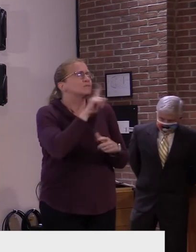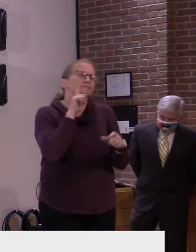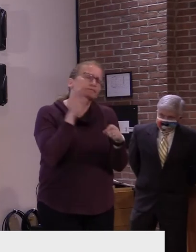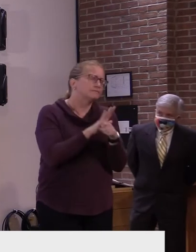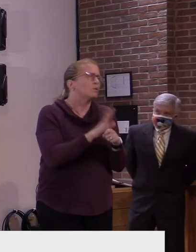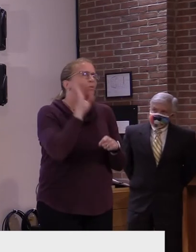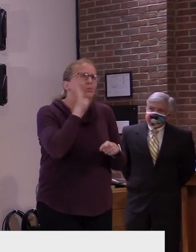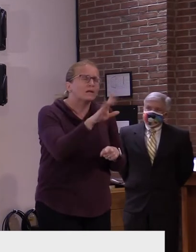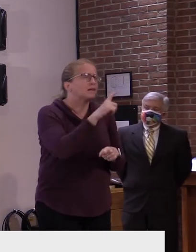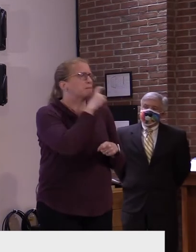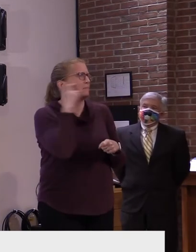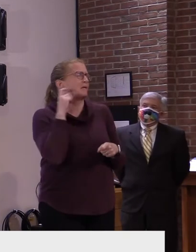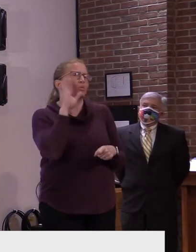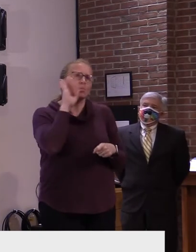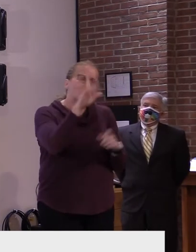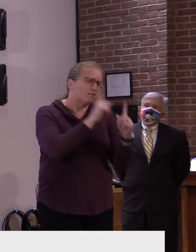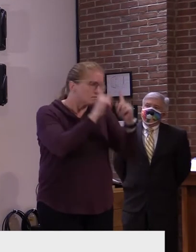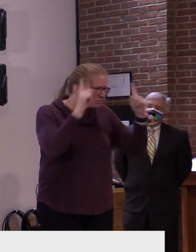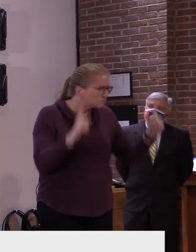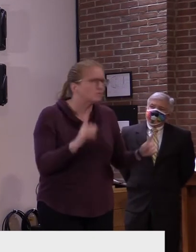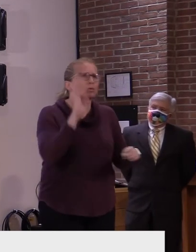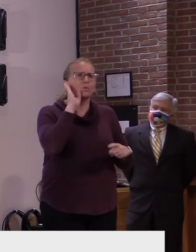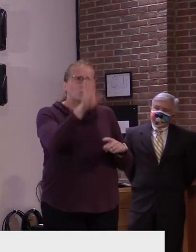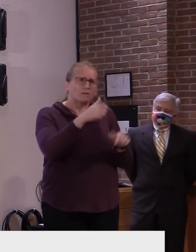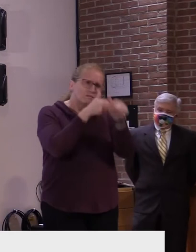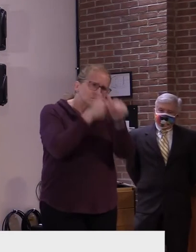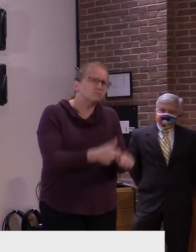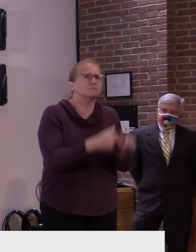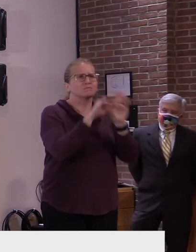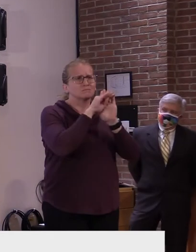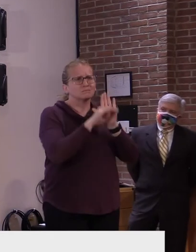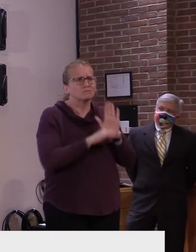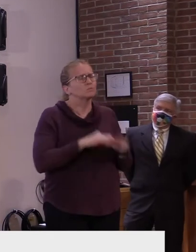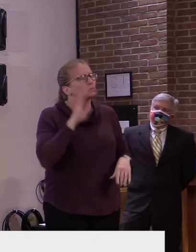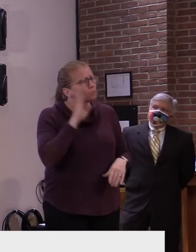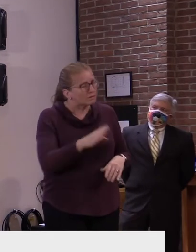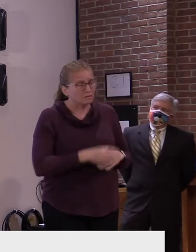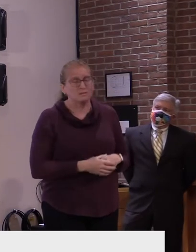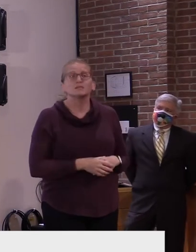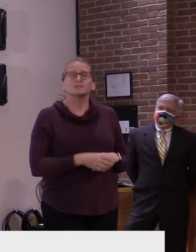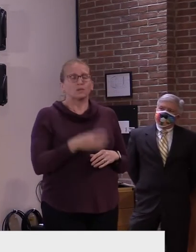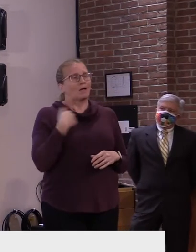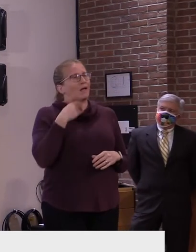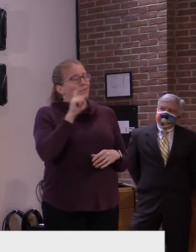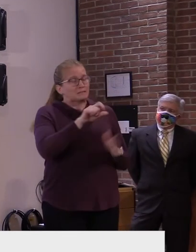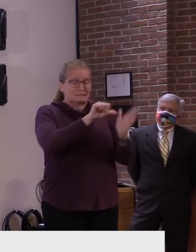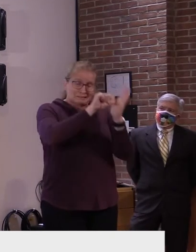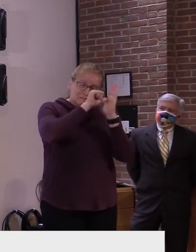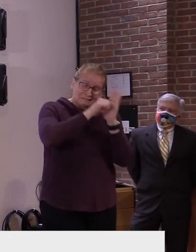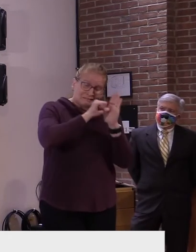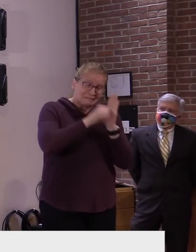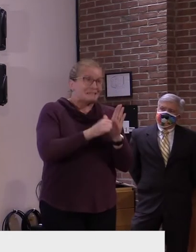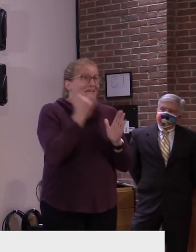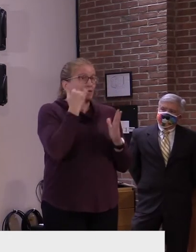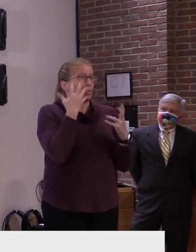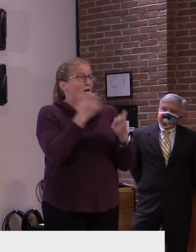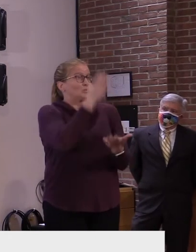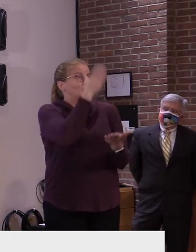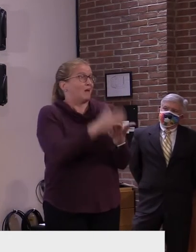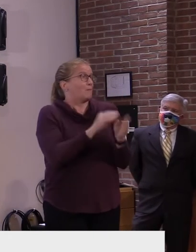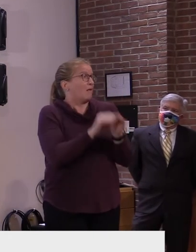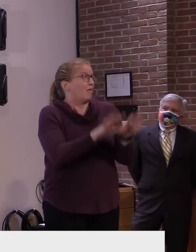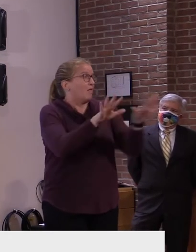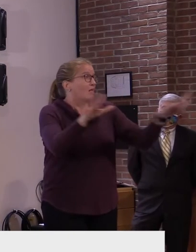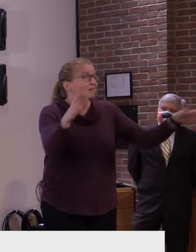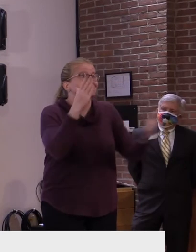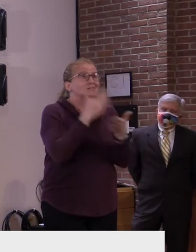enough to stop the spread and to protect each other we need to act and as you've seen from the data